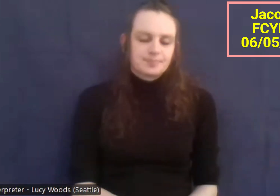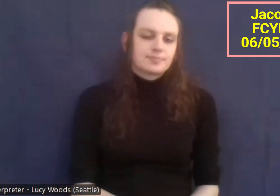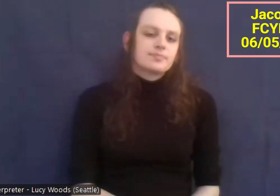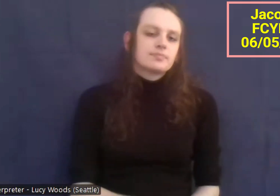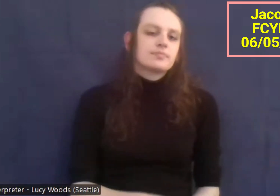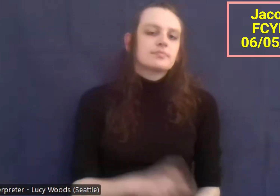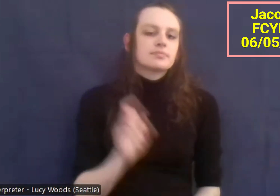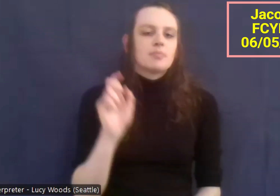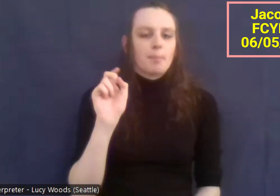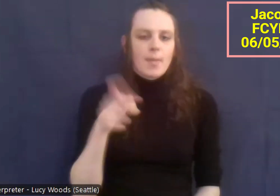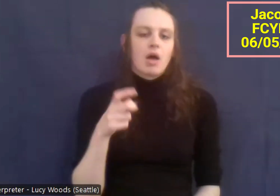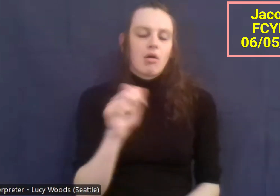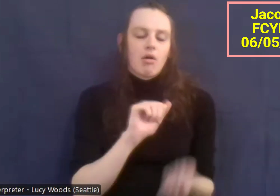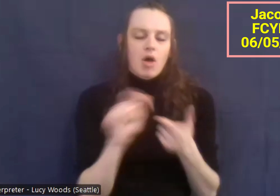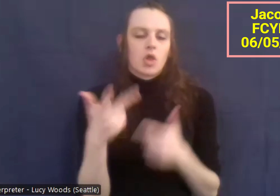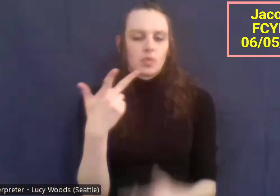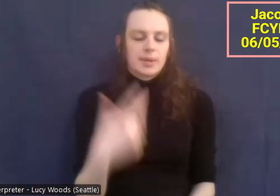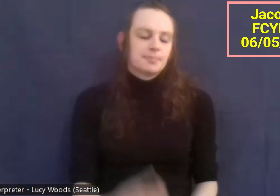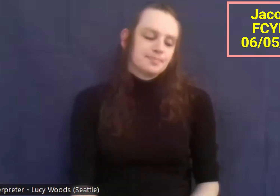the